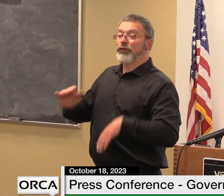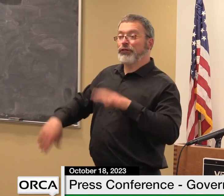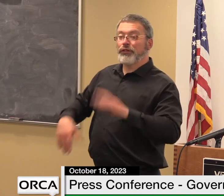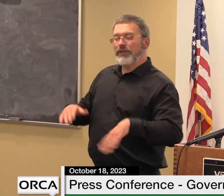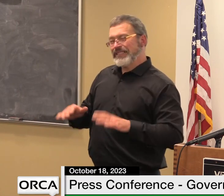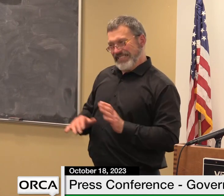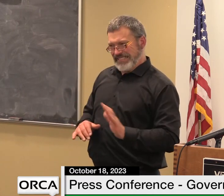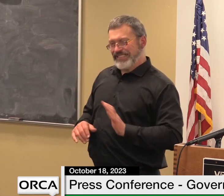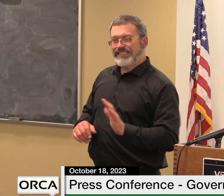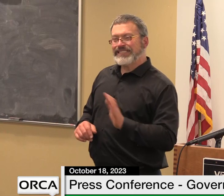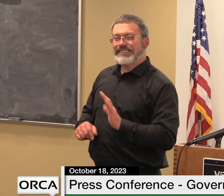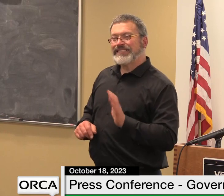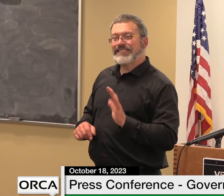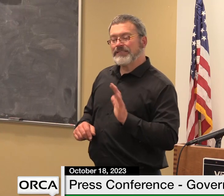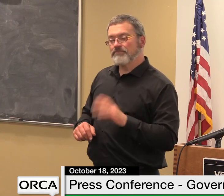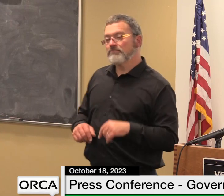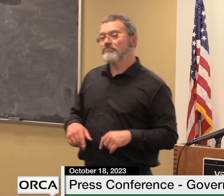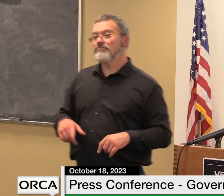Thank you.